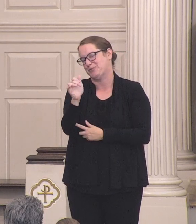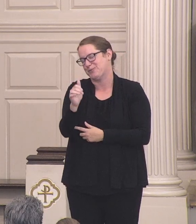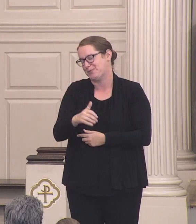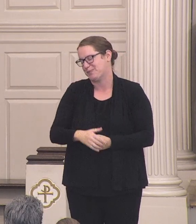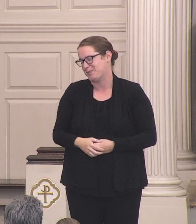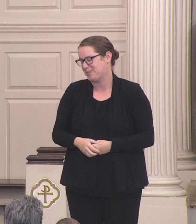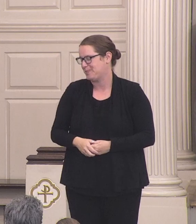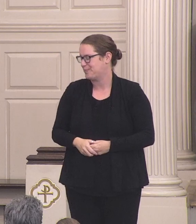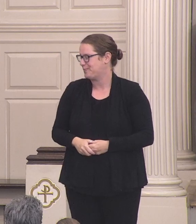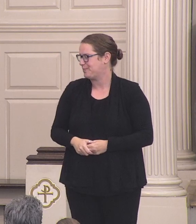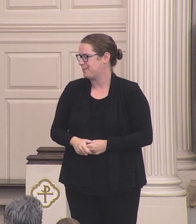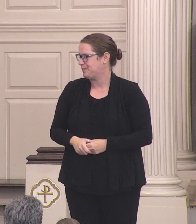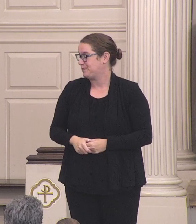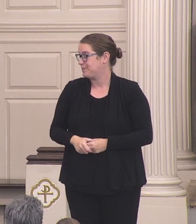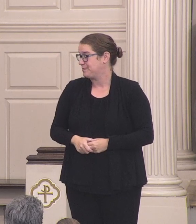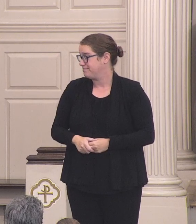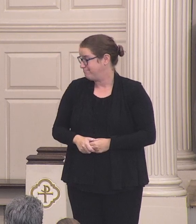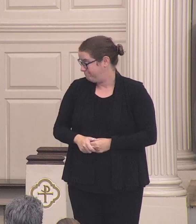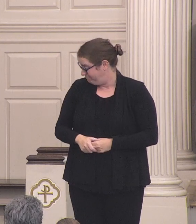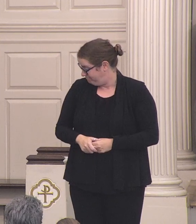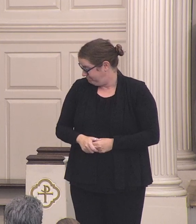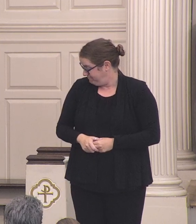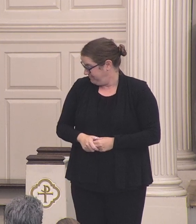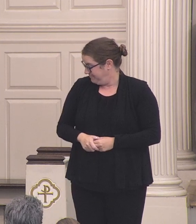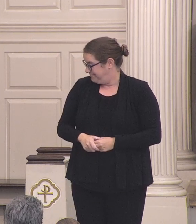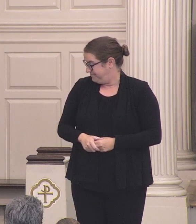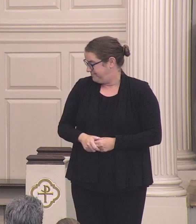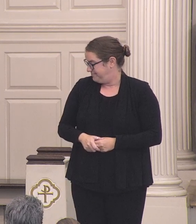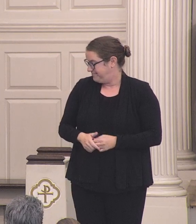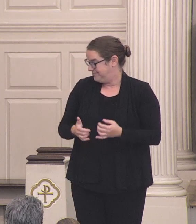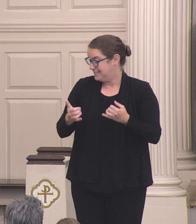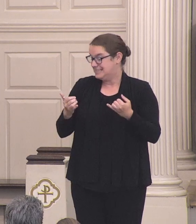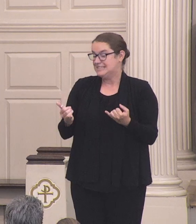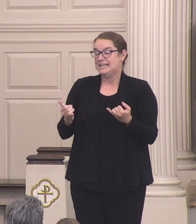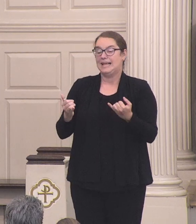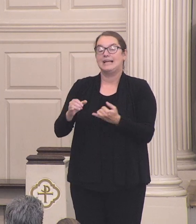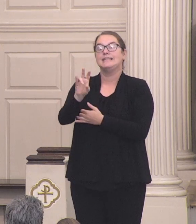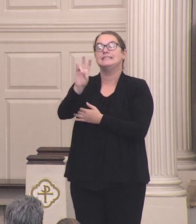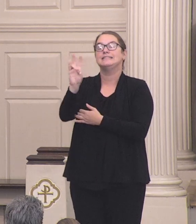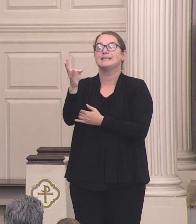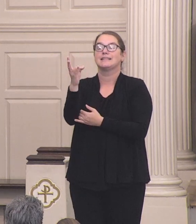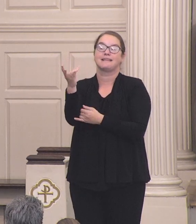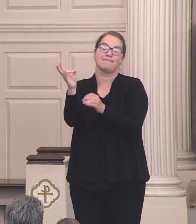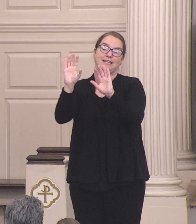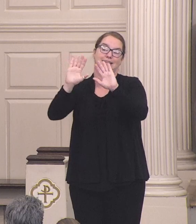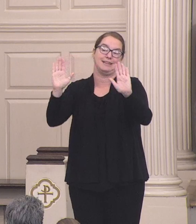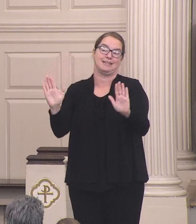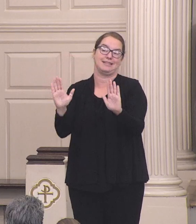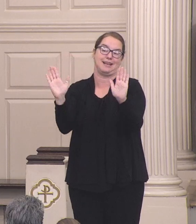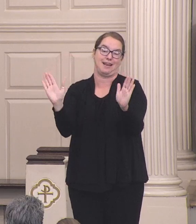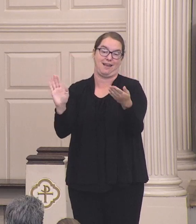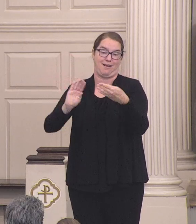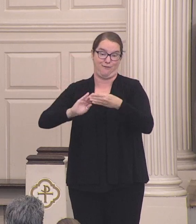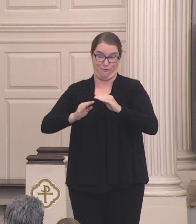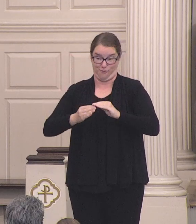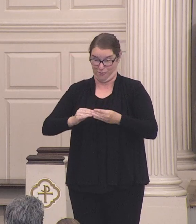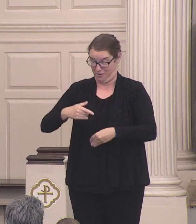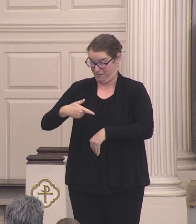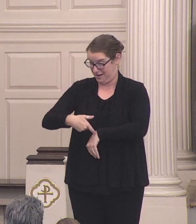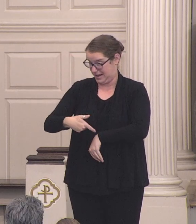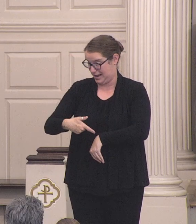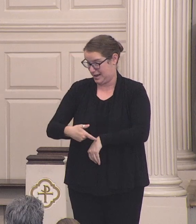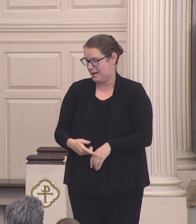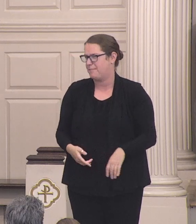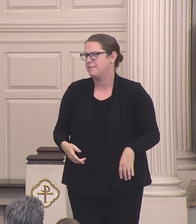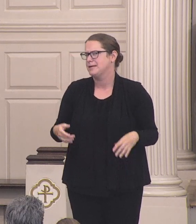Today when we celebrate the 17th Sunday in ordinary time, we can have many ideas